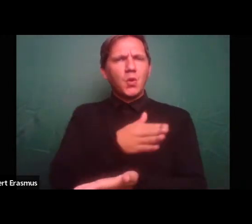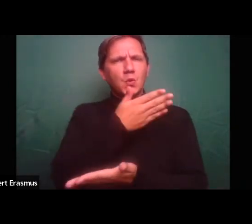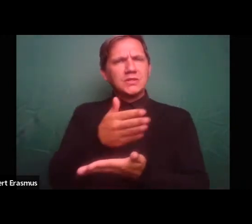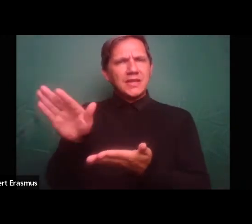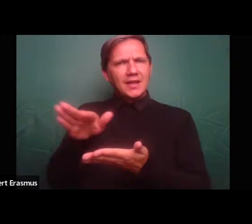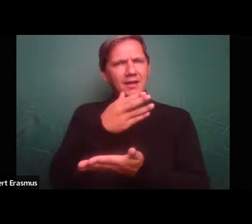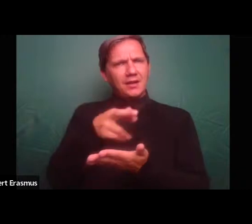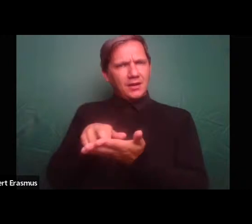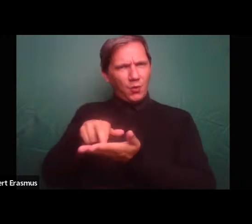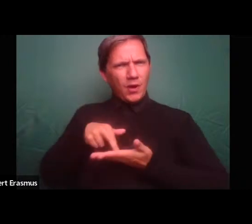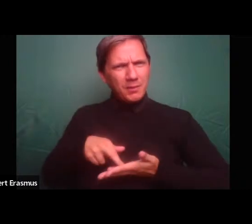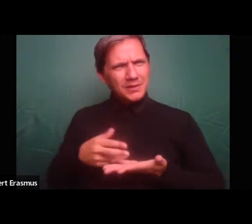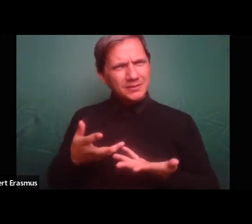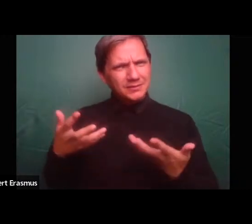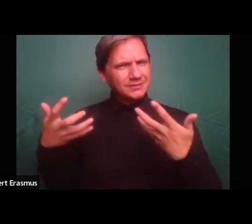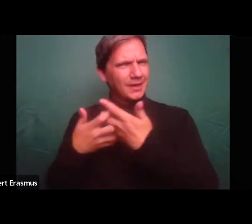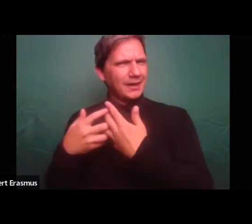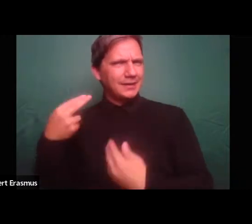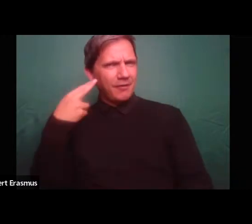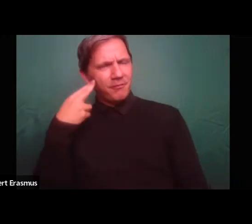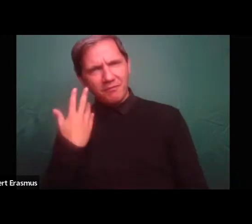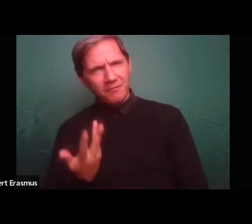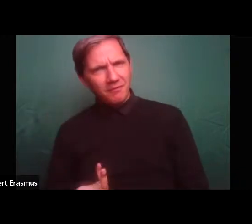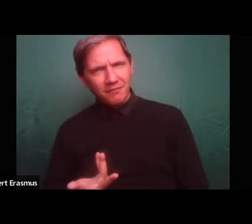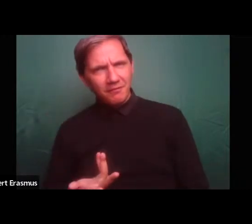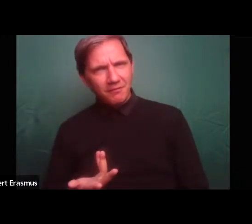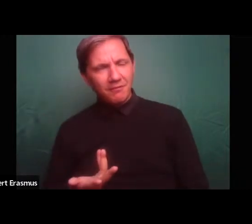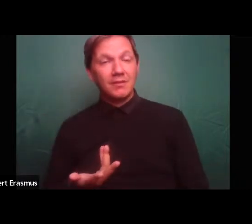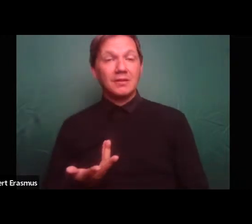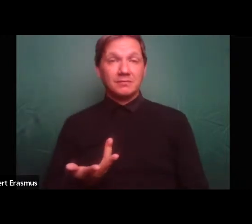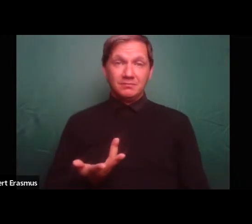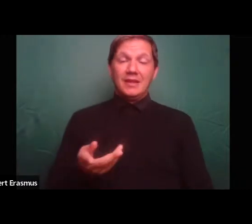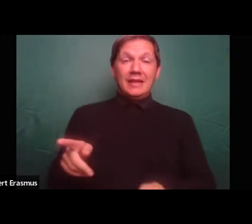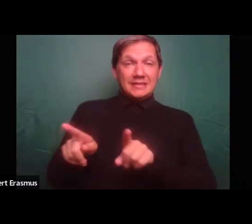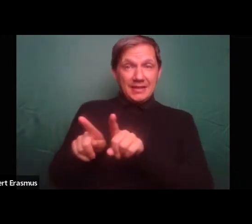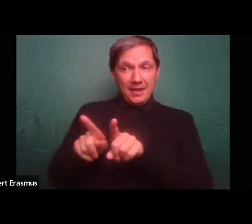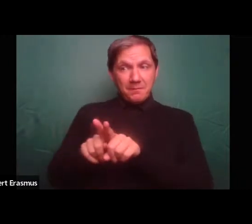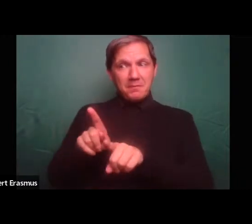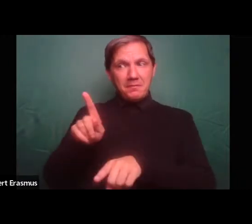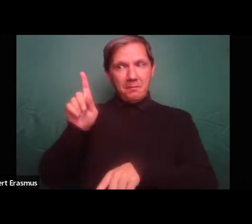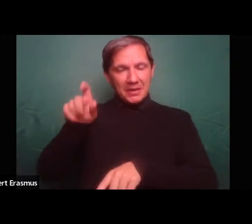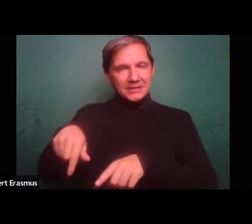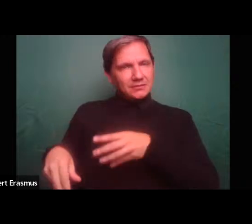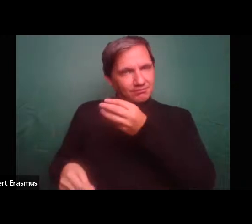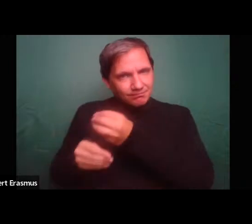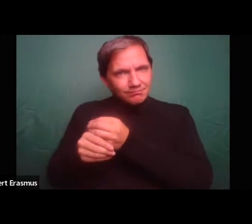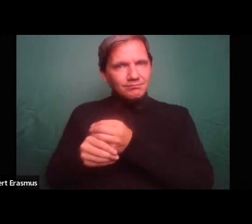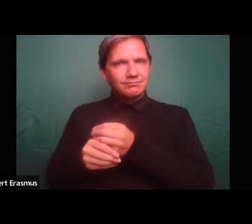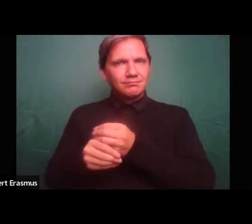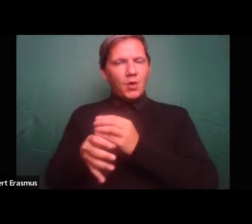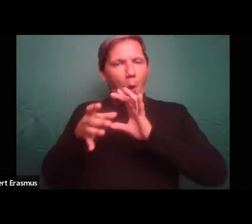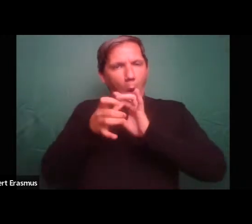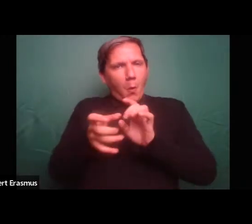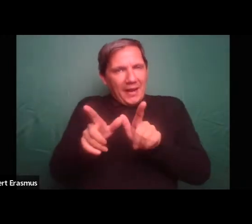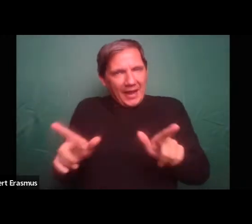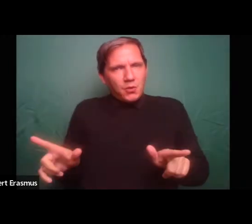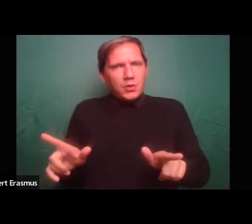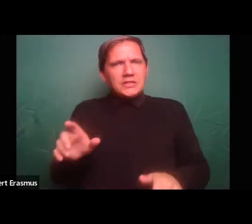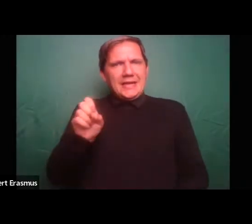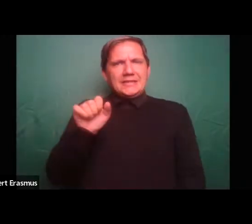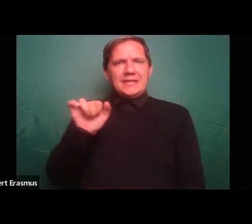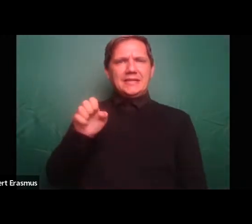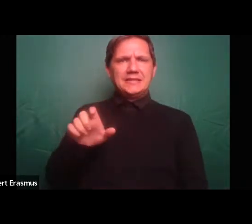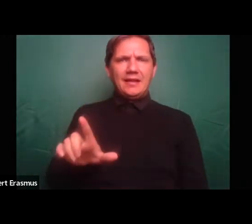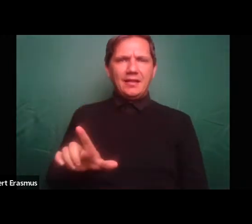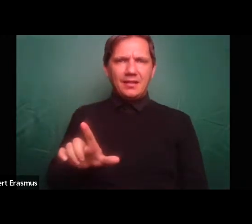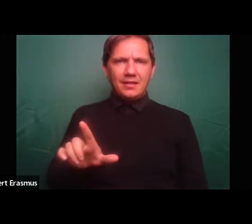language in an education faculty. And we need access for deaf students to